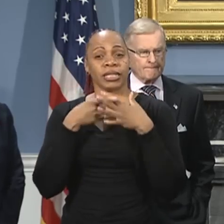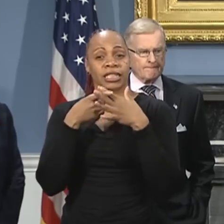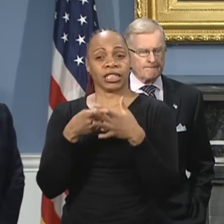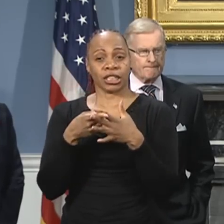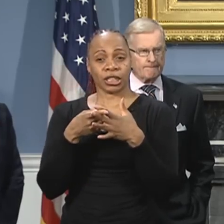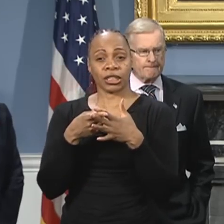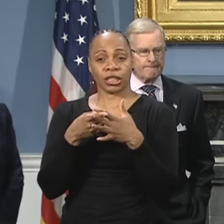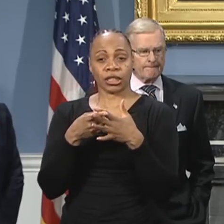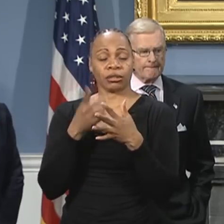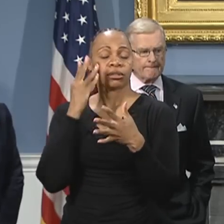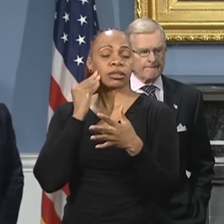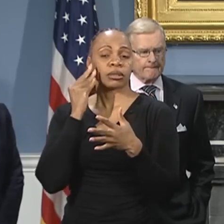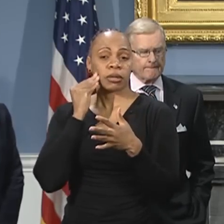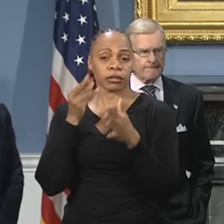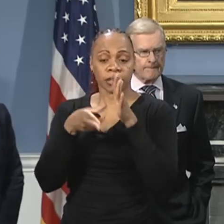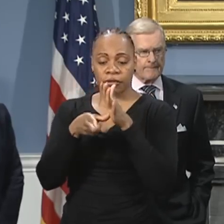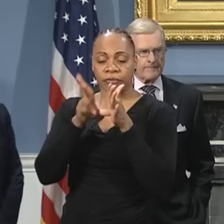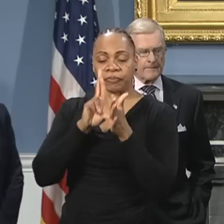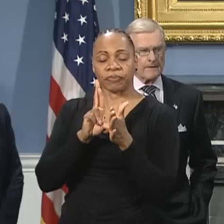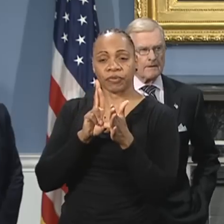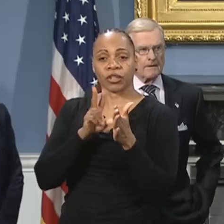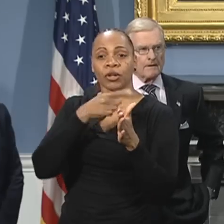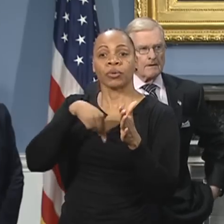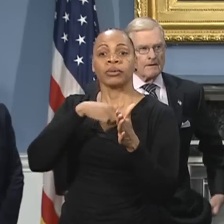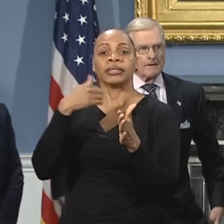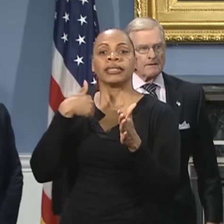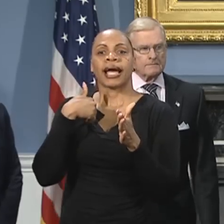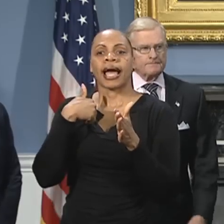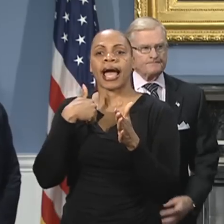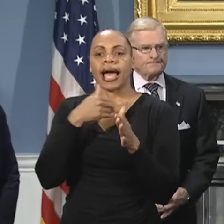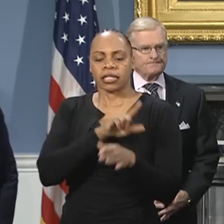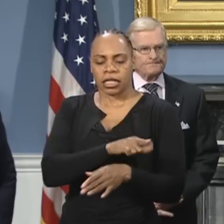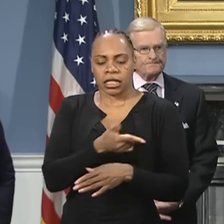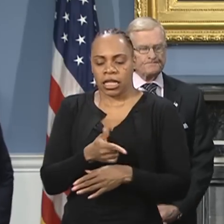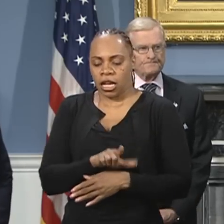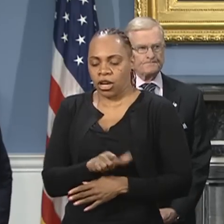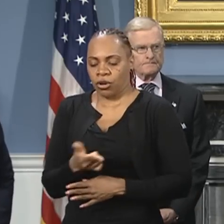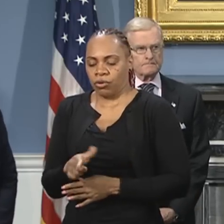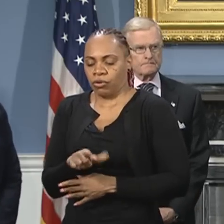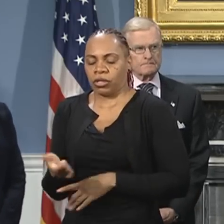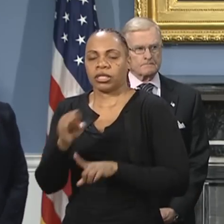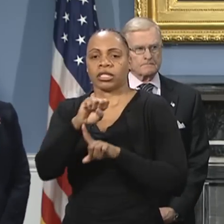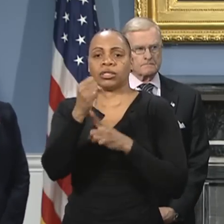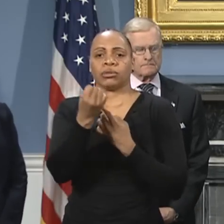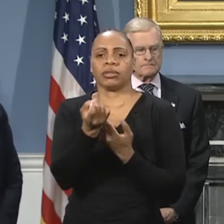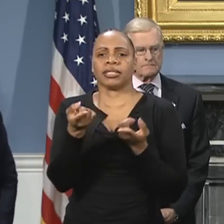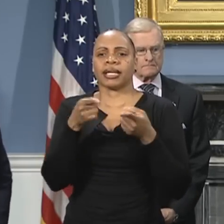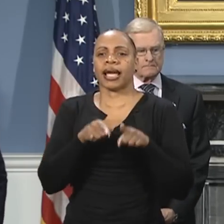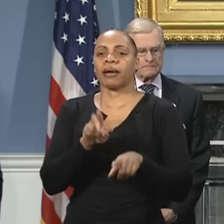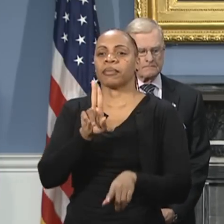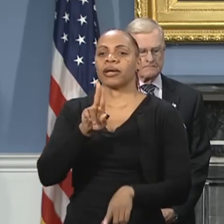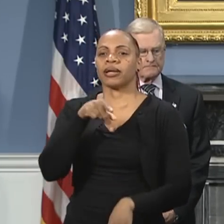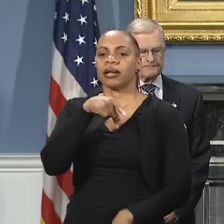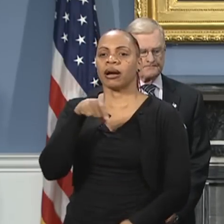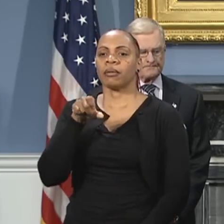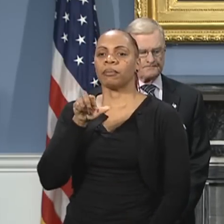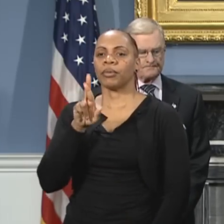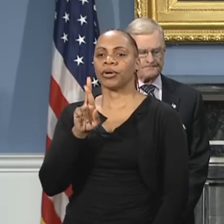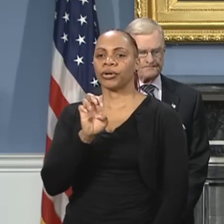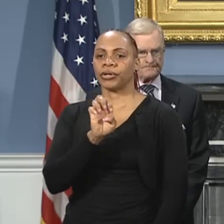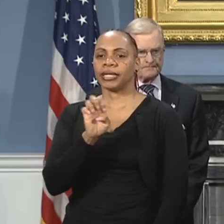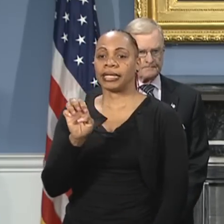the initial review pointed out that we had a series of things happen on the Upper East Side. It was not any one